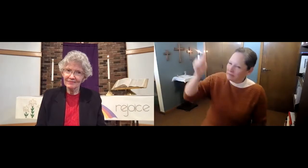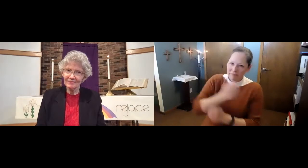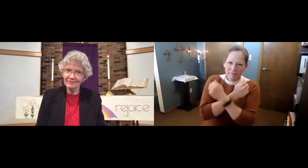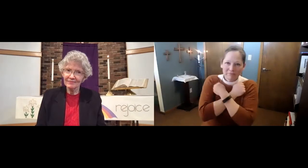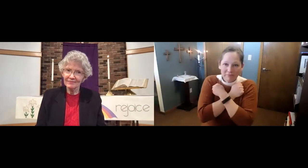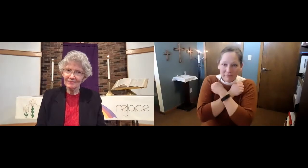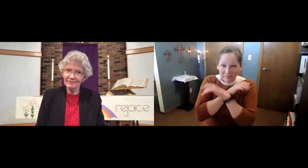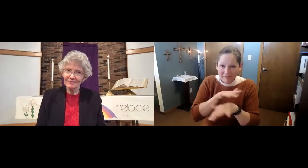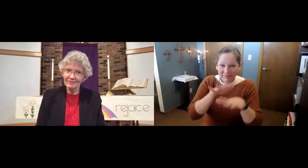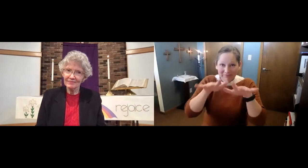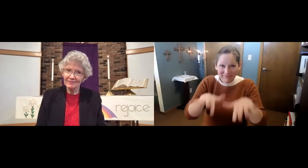the love of God,